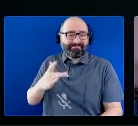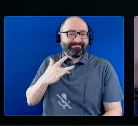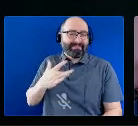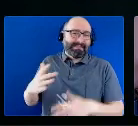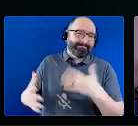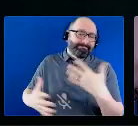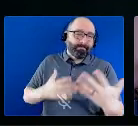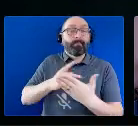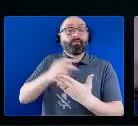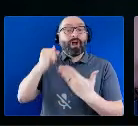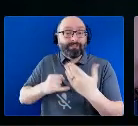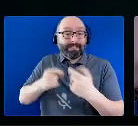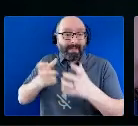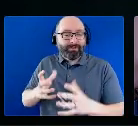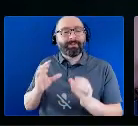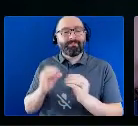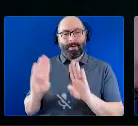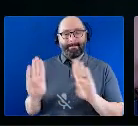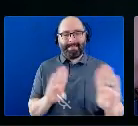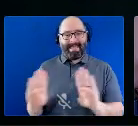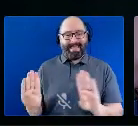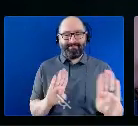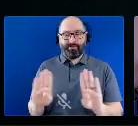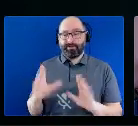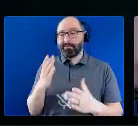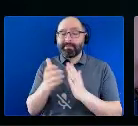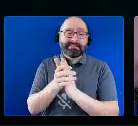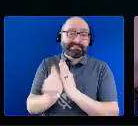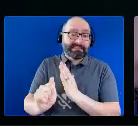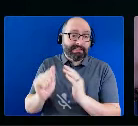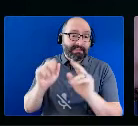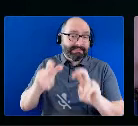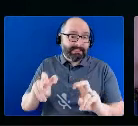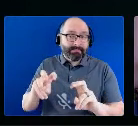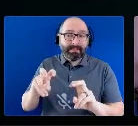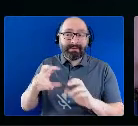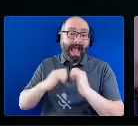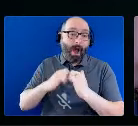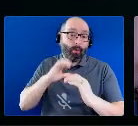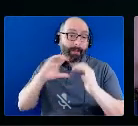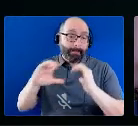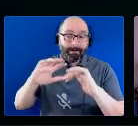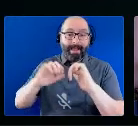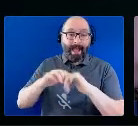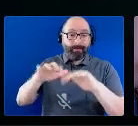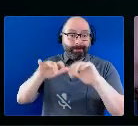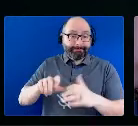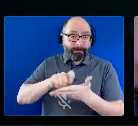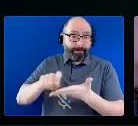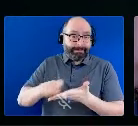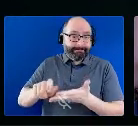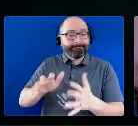there's skill assessments in terms of like communication or writing. So some of this maybe doesn't apply in terms of the coding sense,